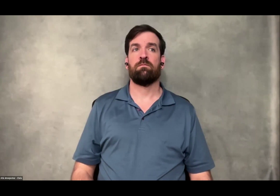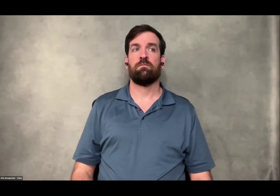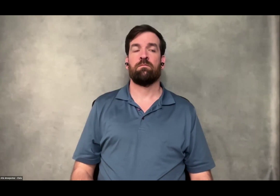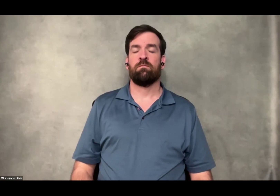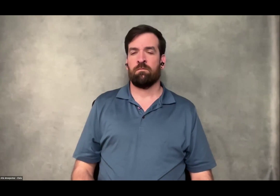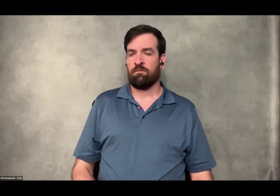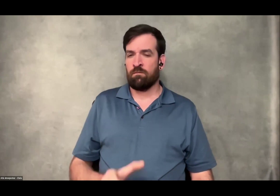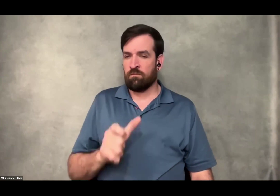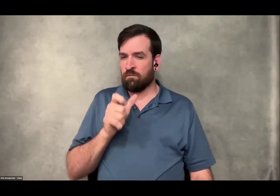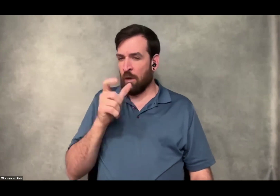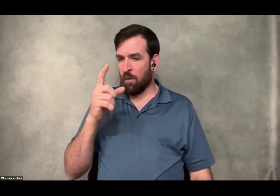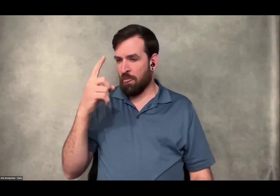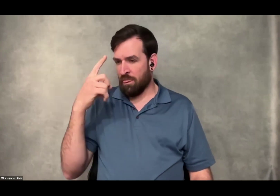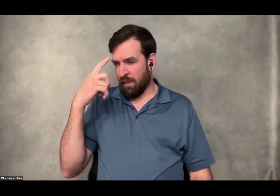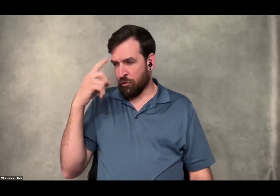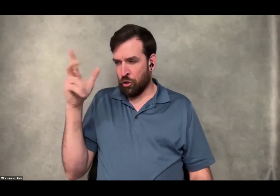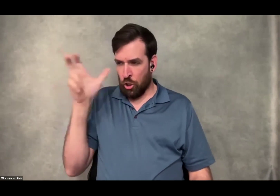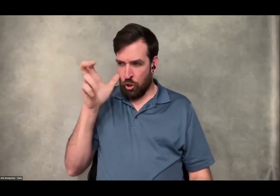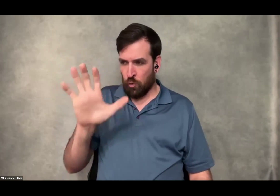I don't think she heard your question.